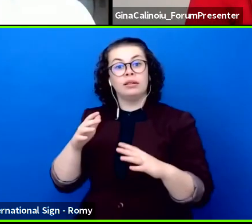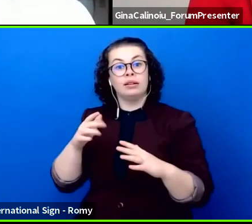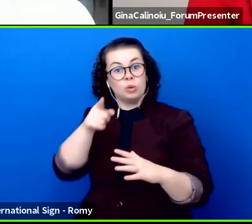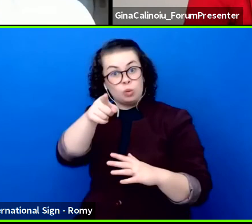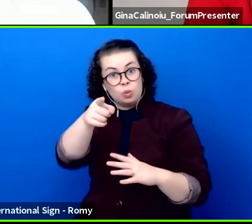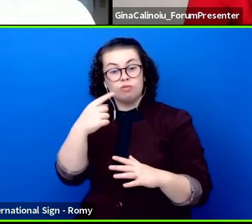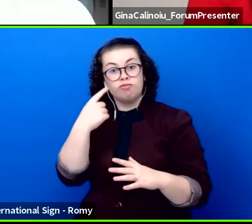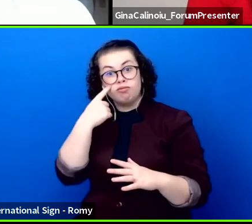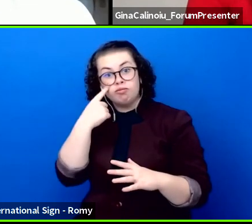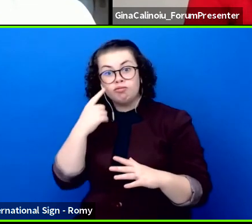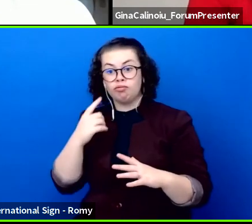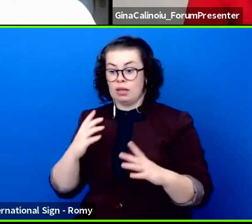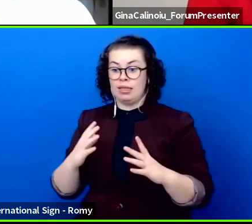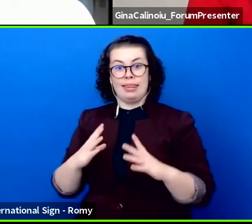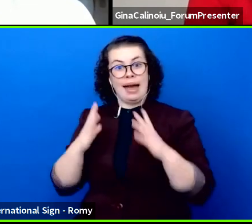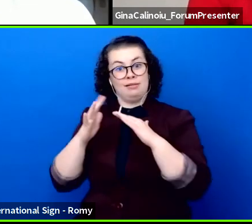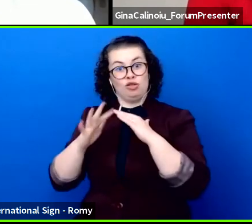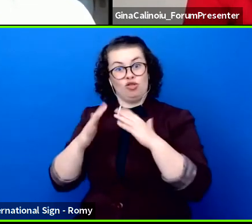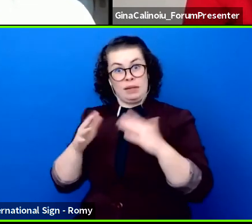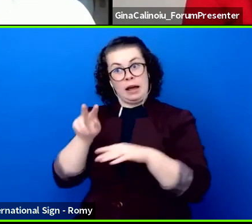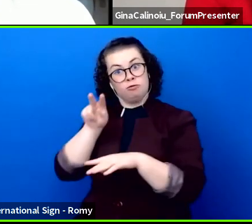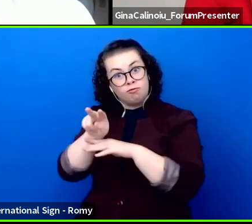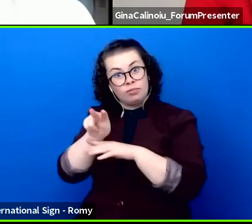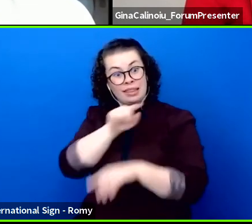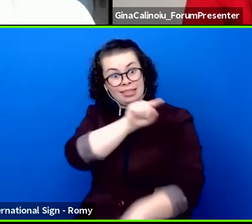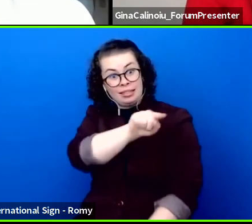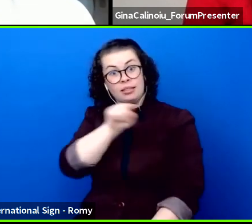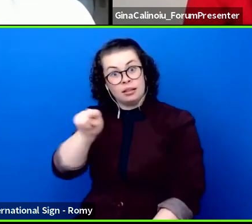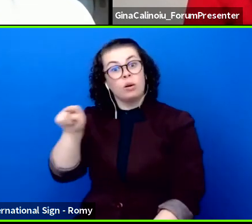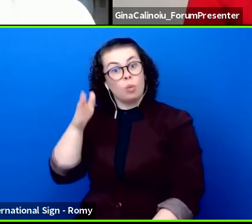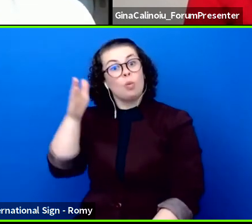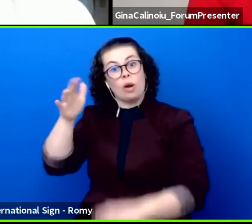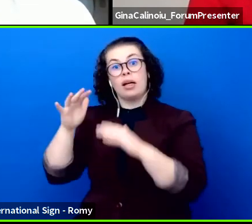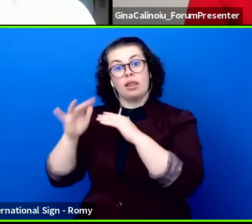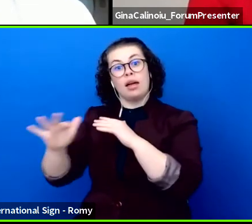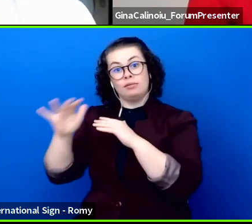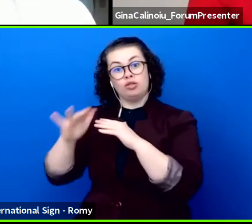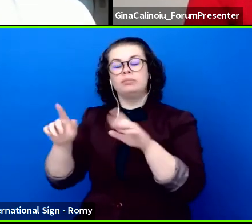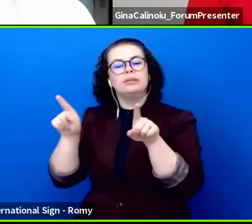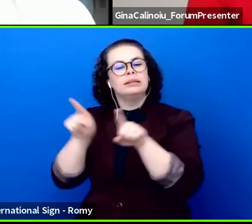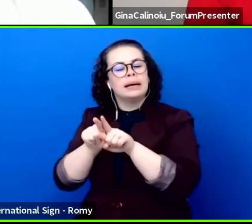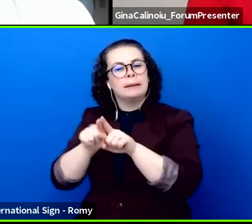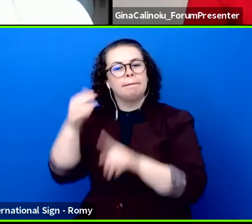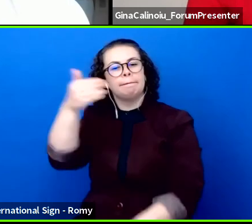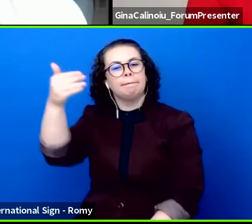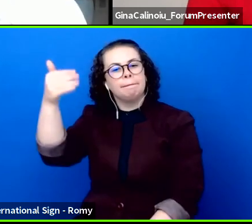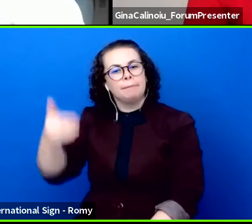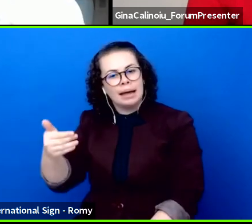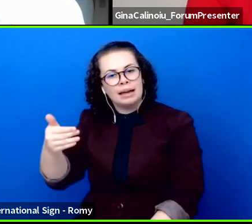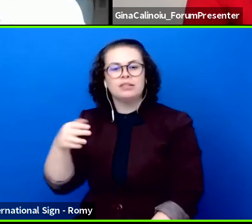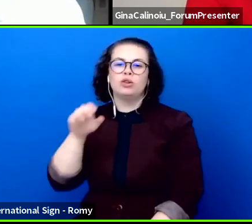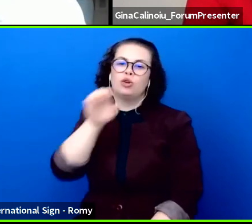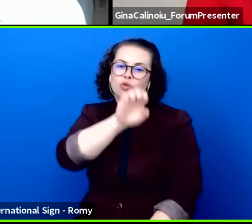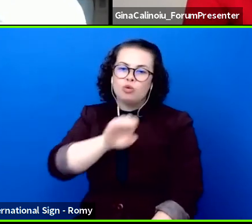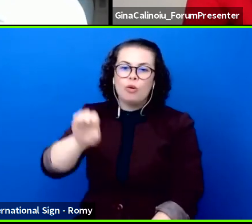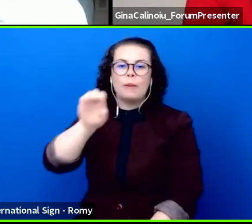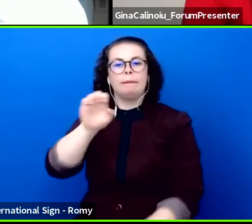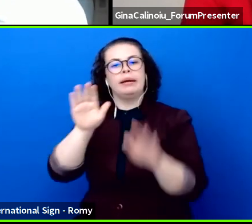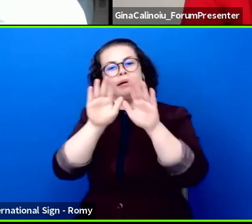simultaneous sessions will be live streamed on the same page of the European Theatre Forum's website.